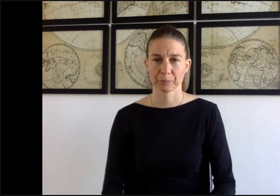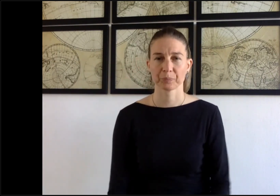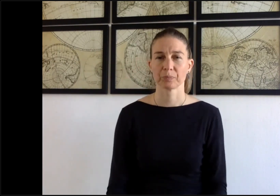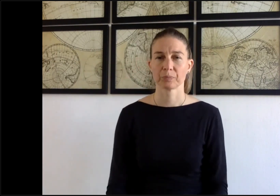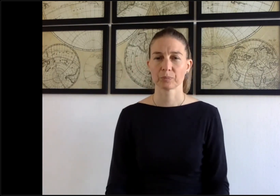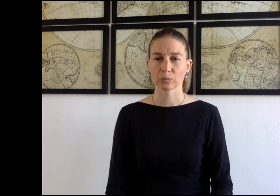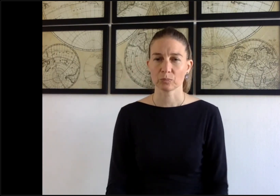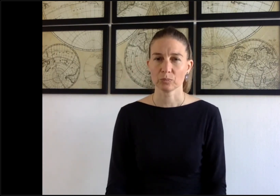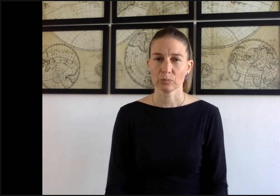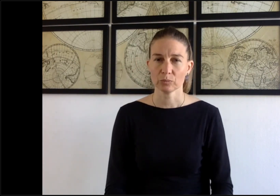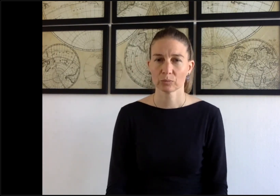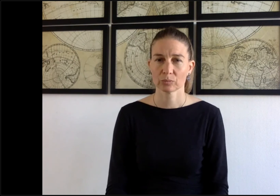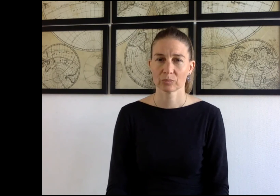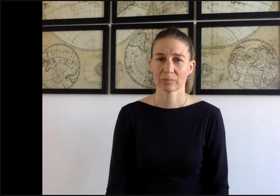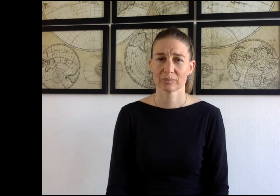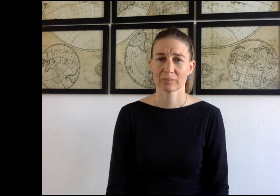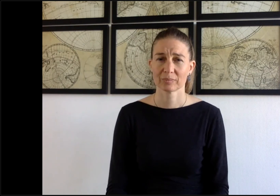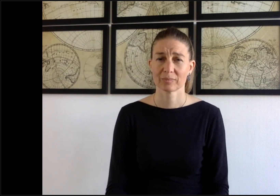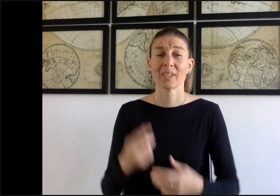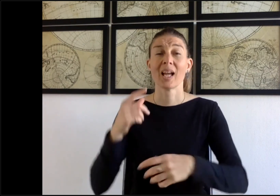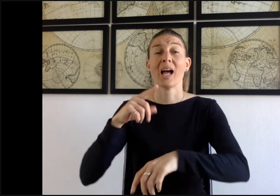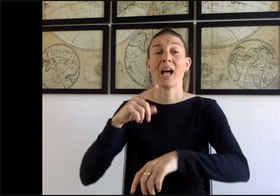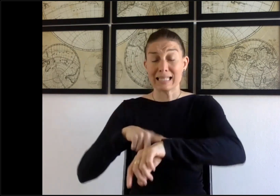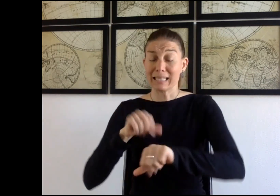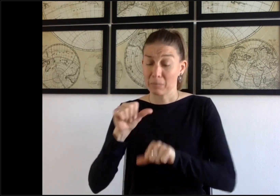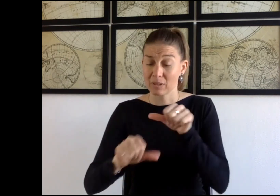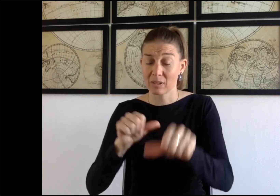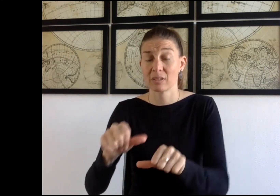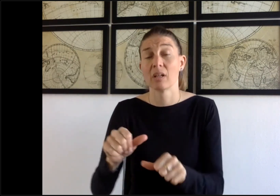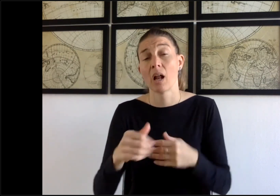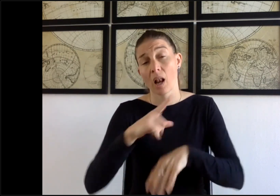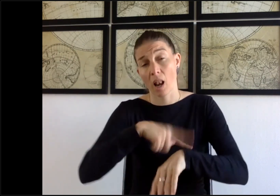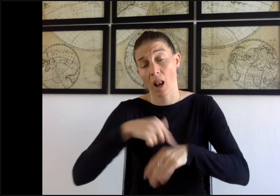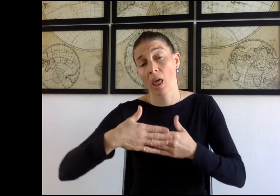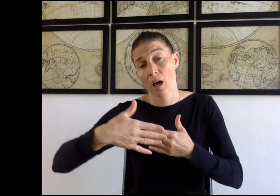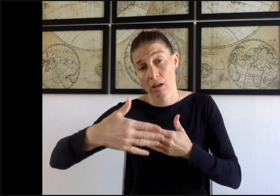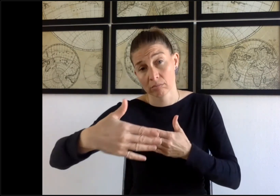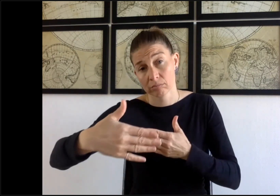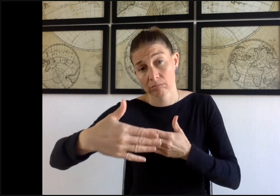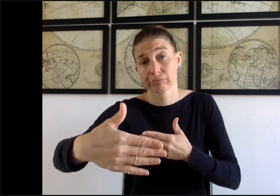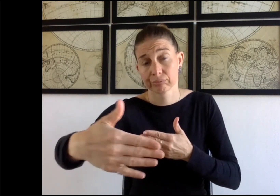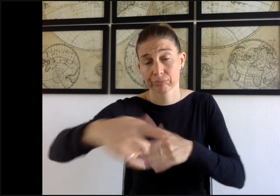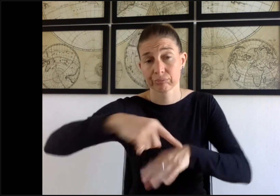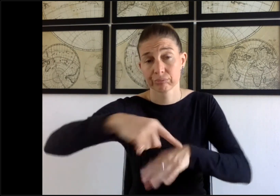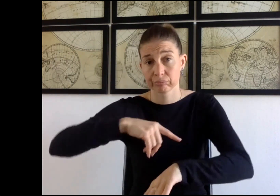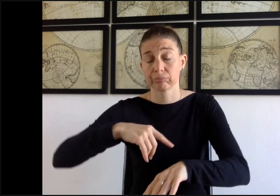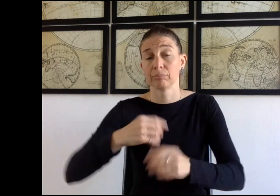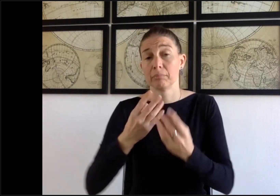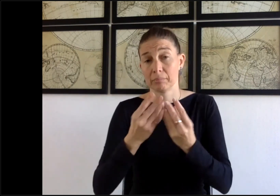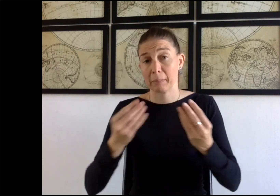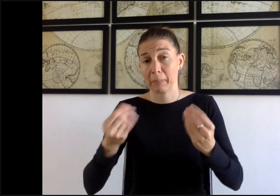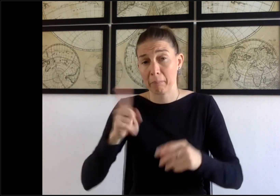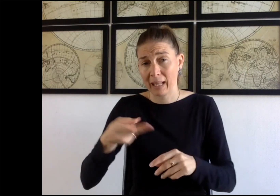one took quite long. At that moment, it was said that it will take place